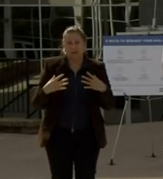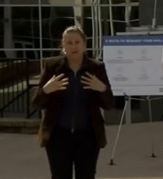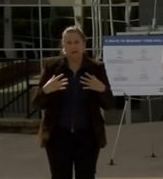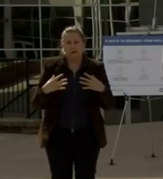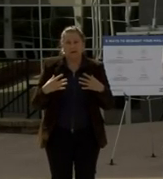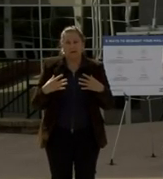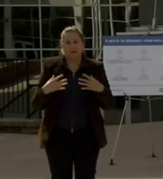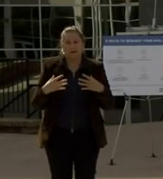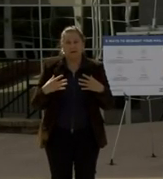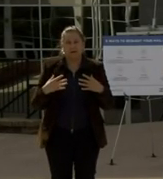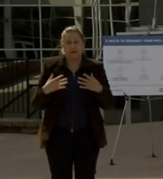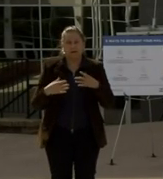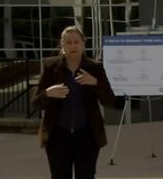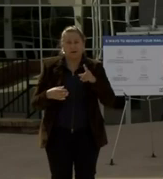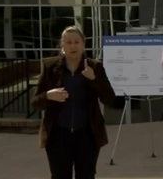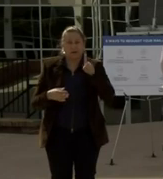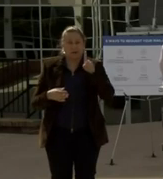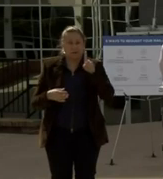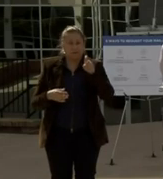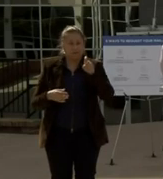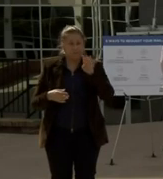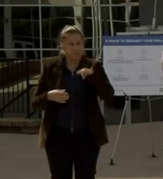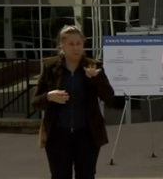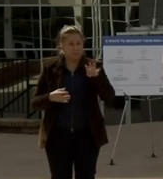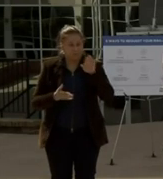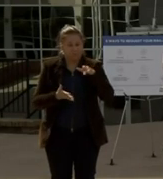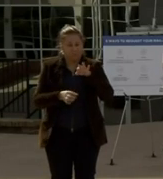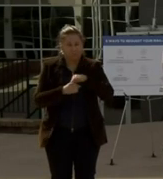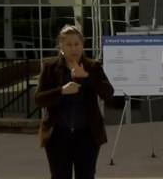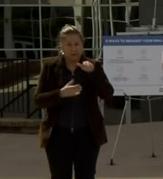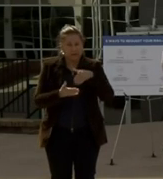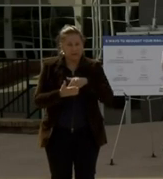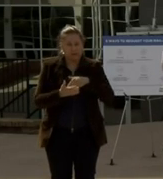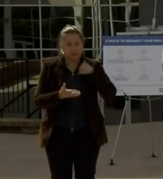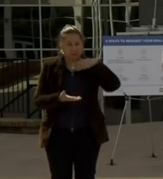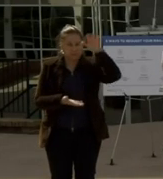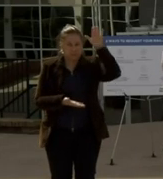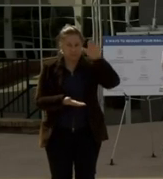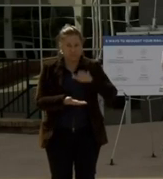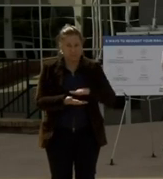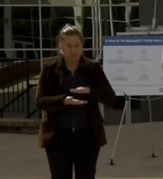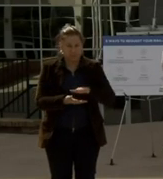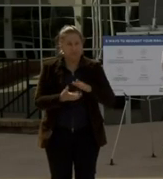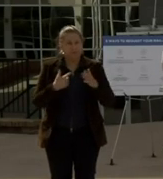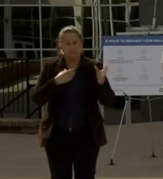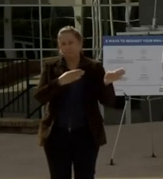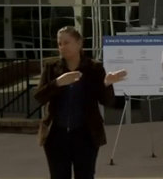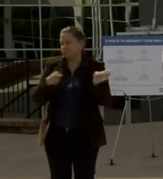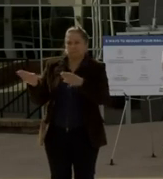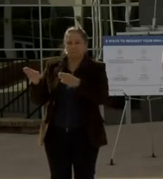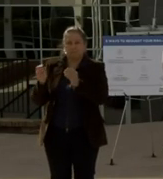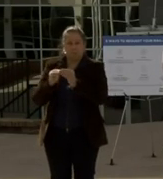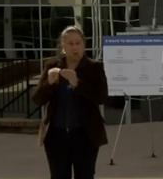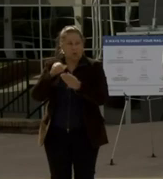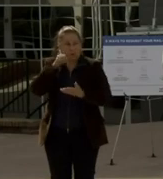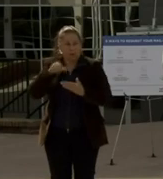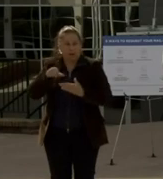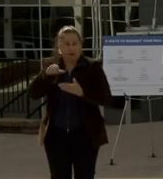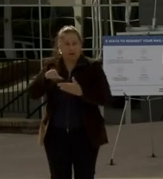additional funding there as well. But we've been working with the council to make sure, and the mayor's office to make sure that we have sufficient funding. And right now we are